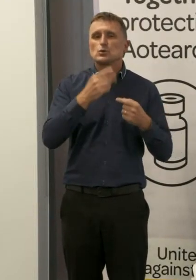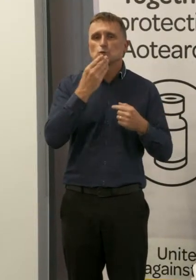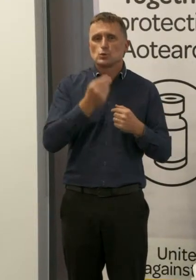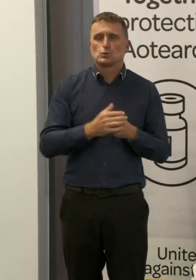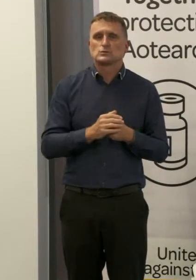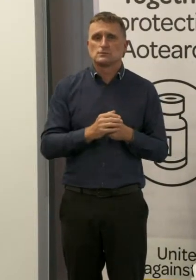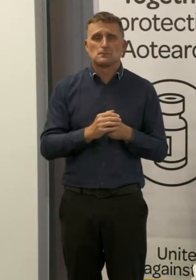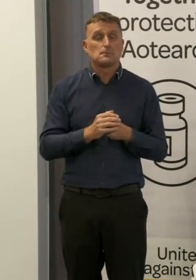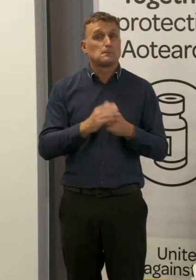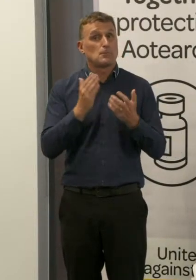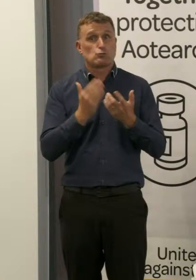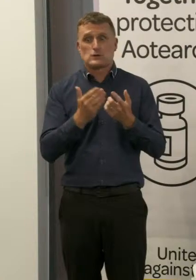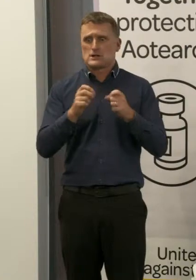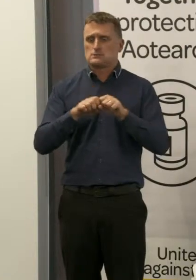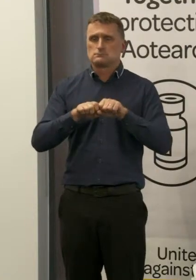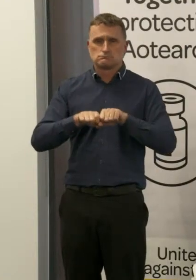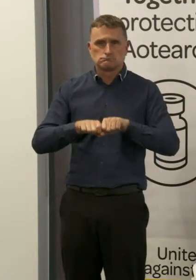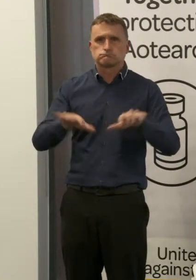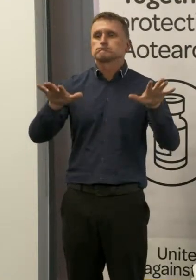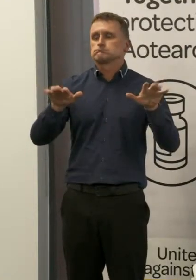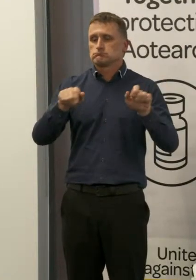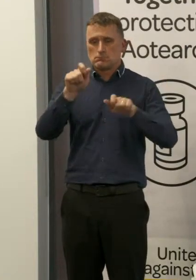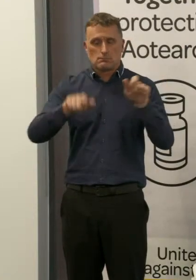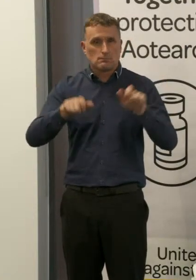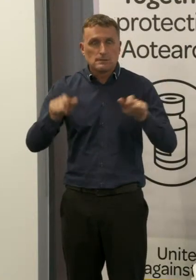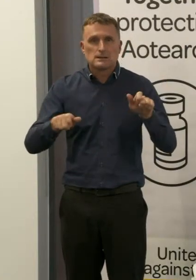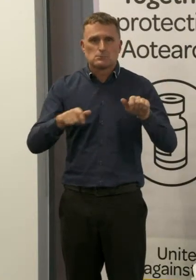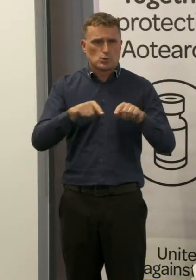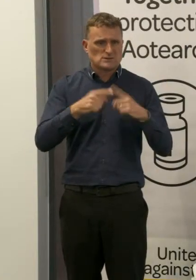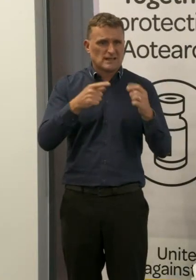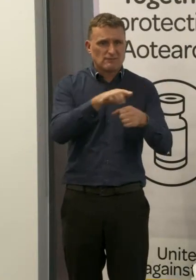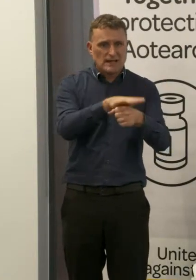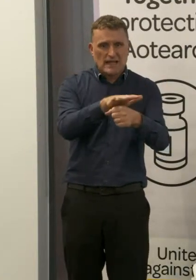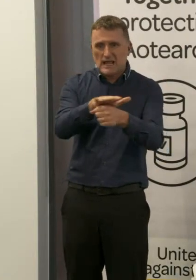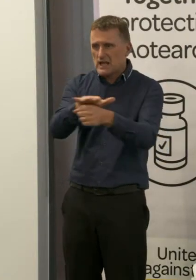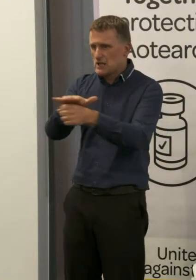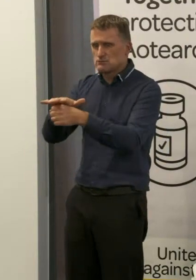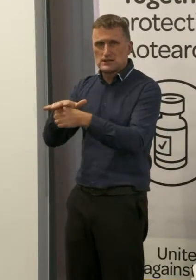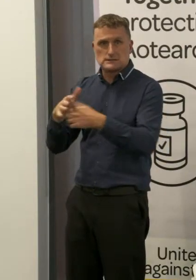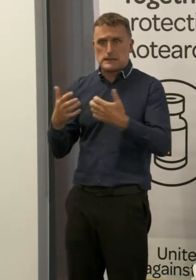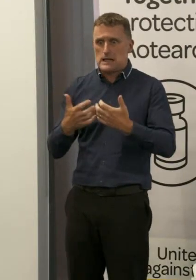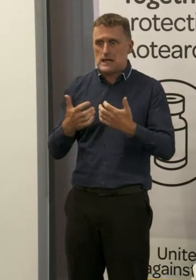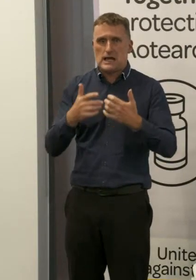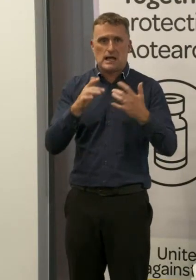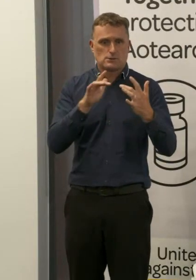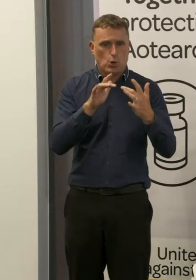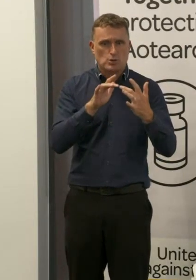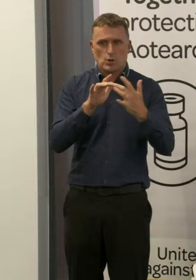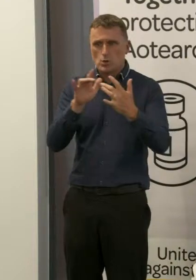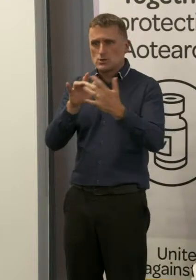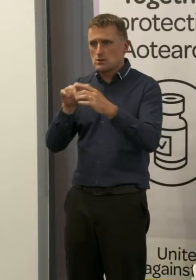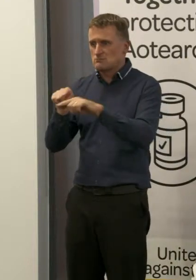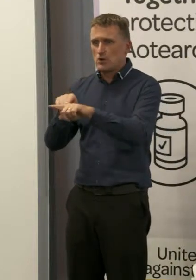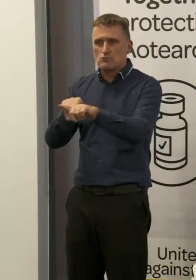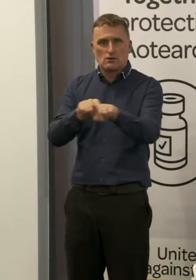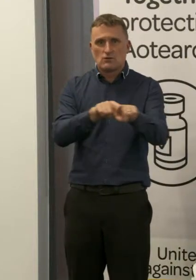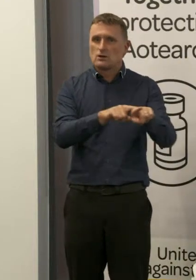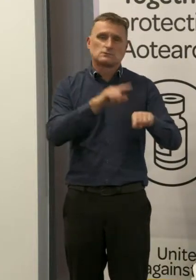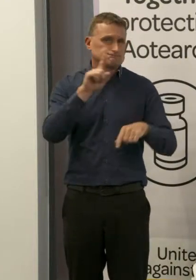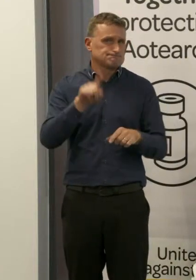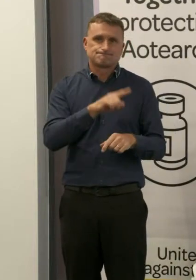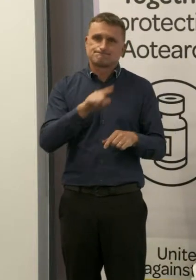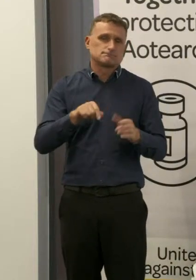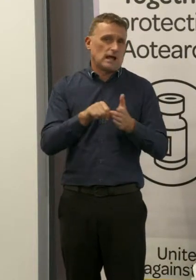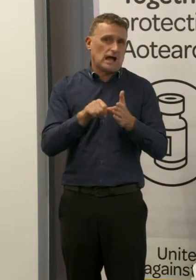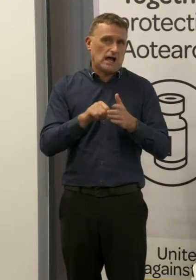will be so many of them that not all will be able to be followed up by our contact tracers. That's the first thing. The